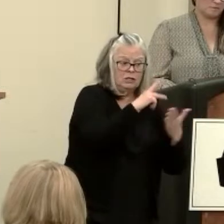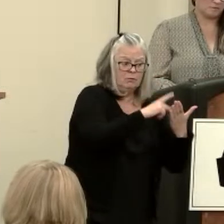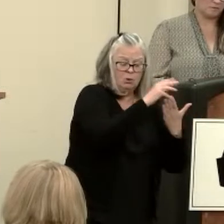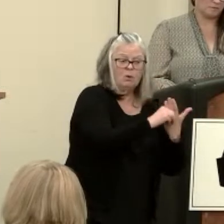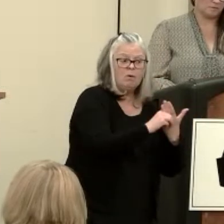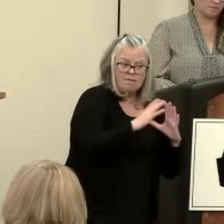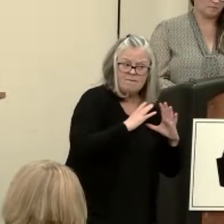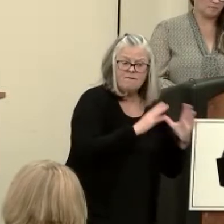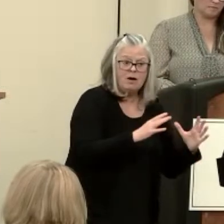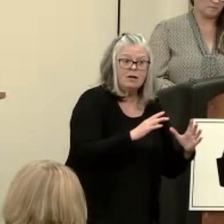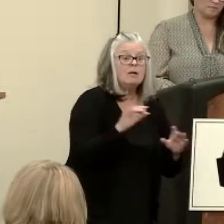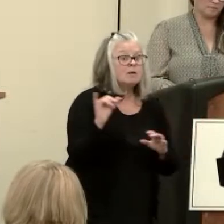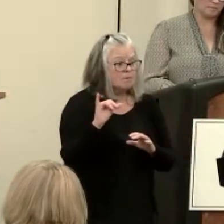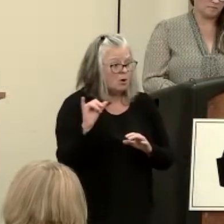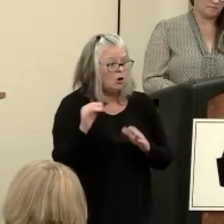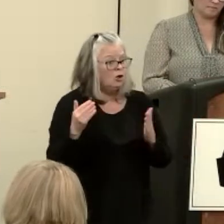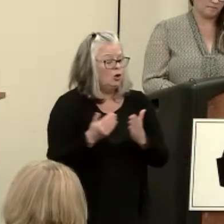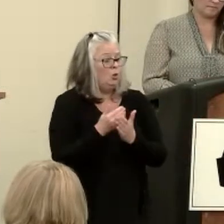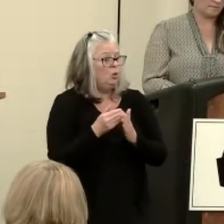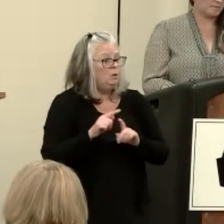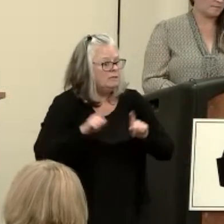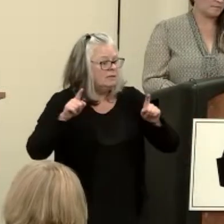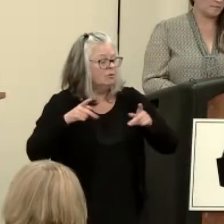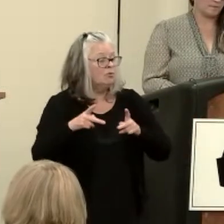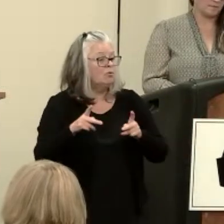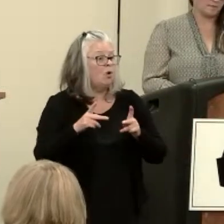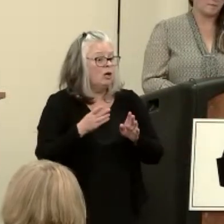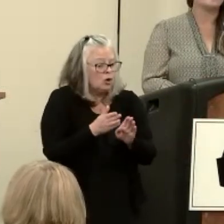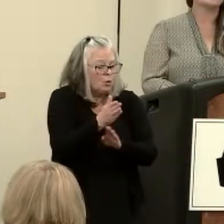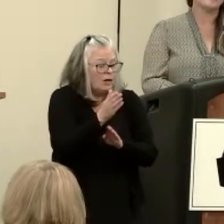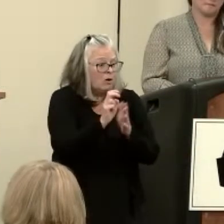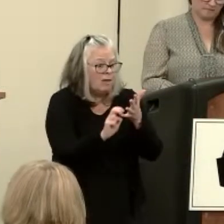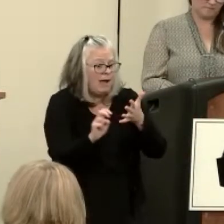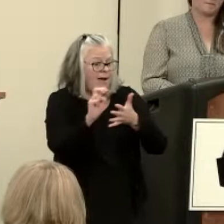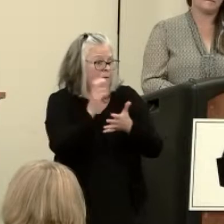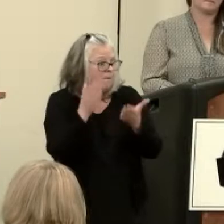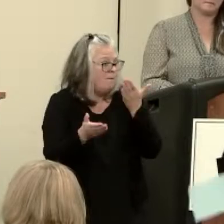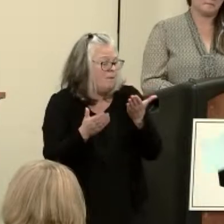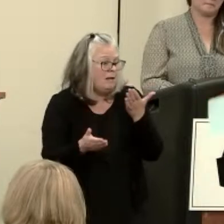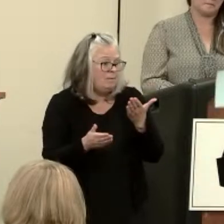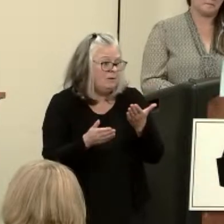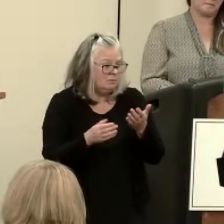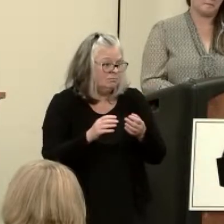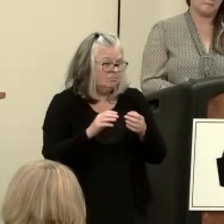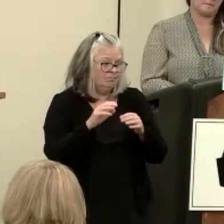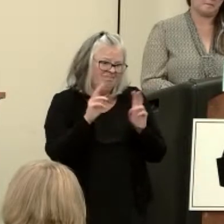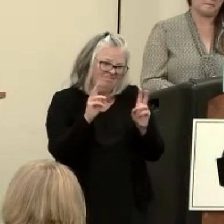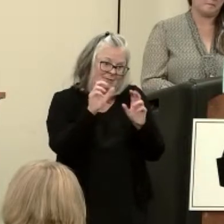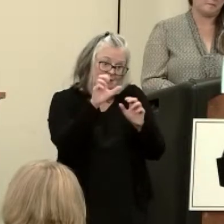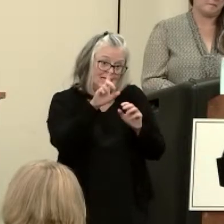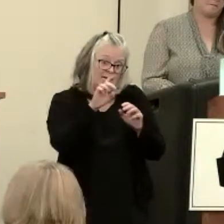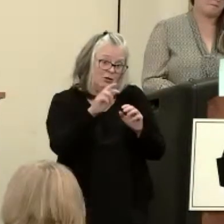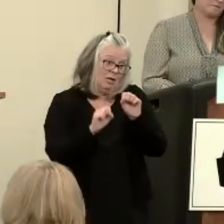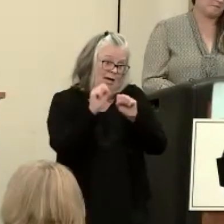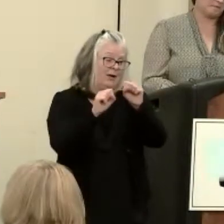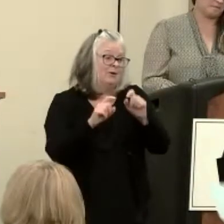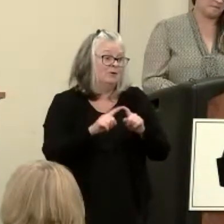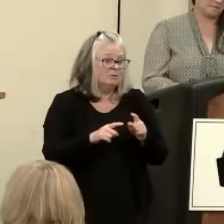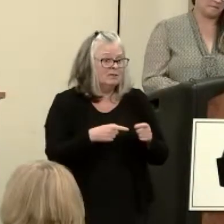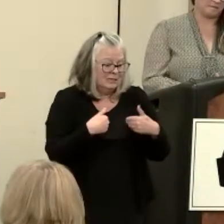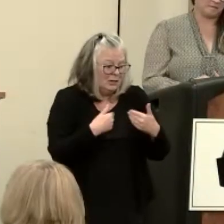but also to have opportunities for career laddering, because that is an opportunity that all young people should be able